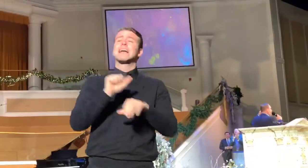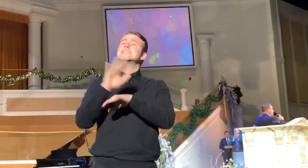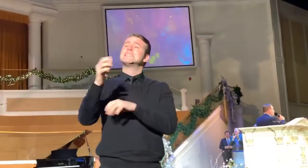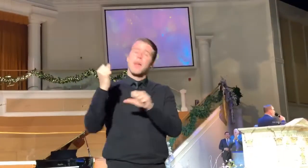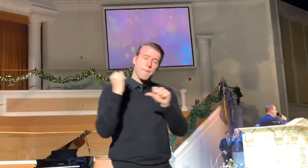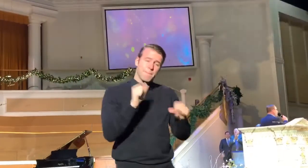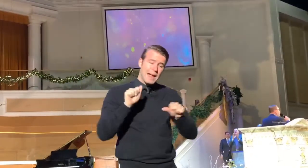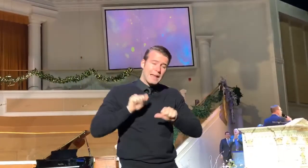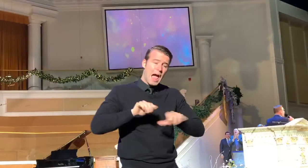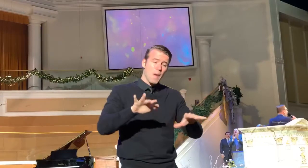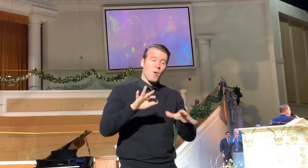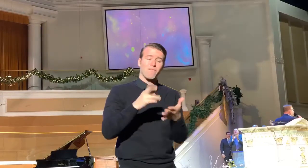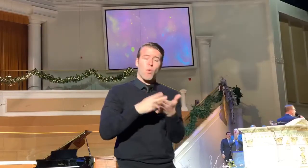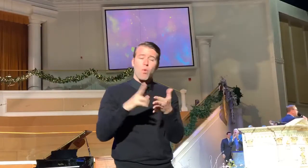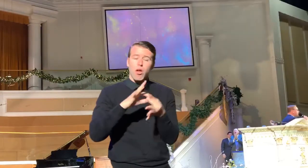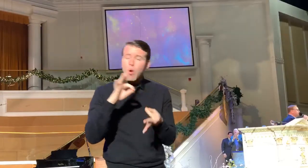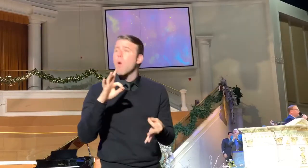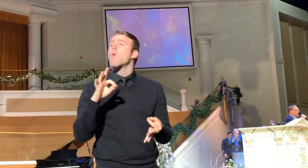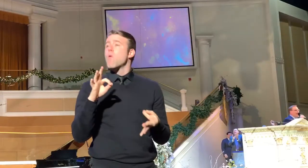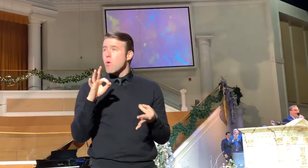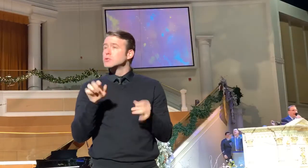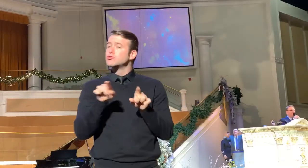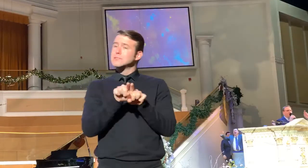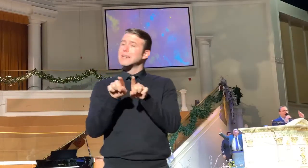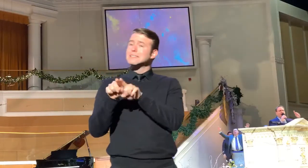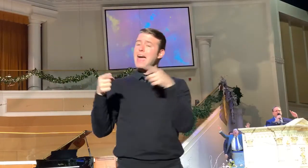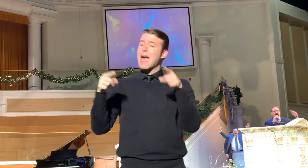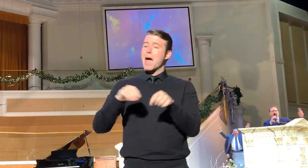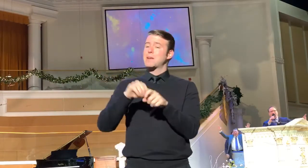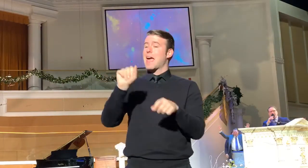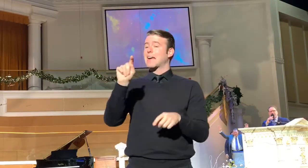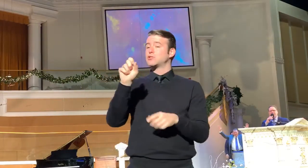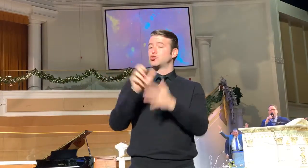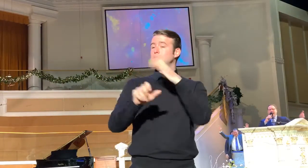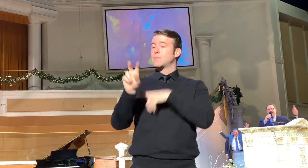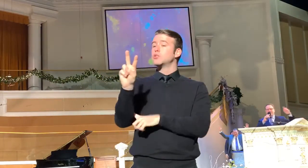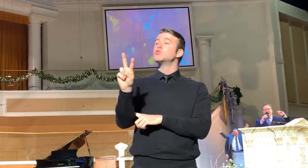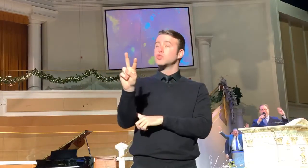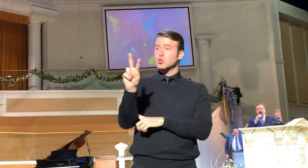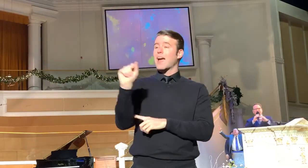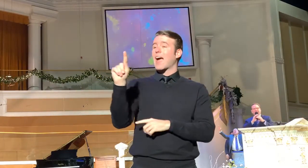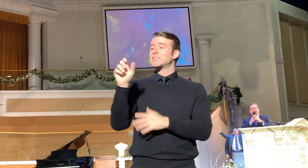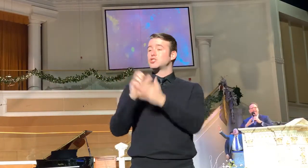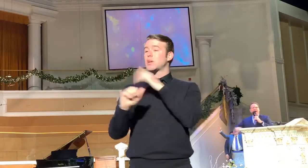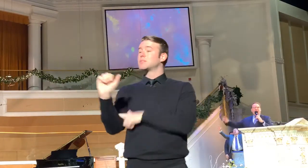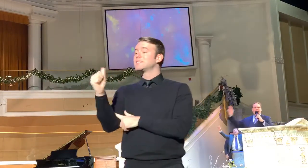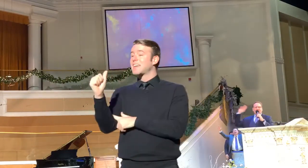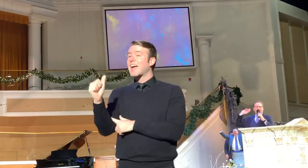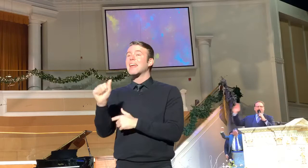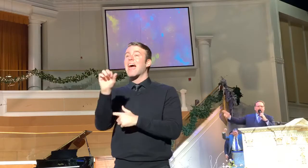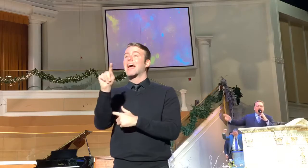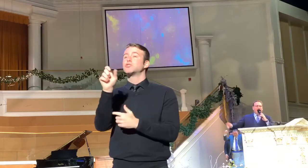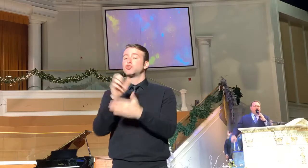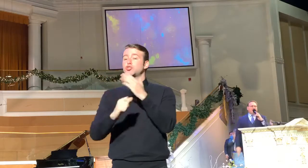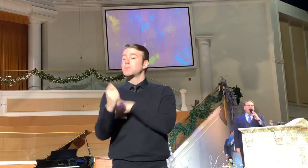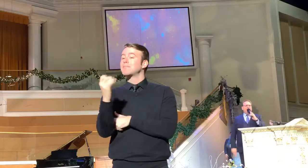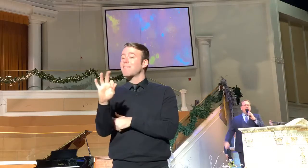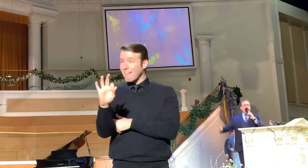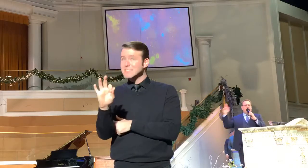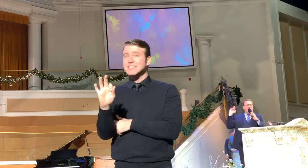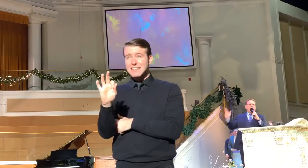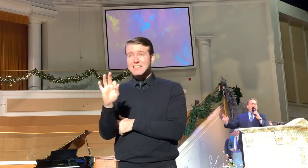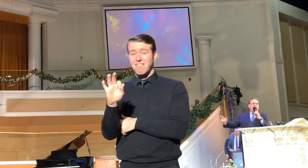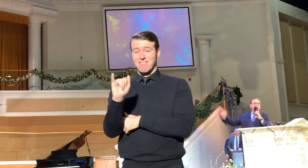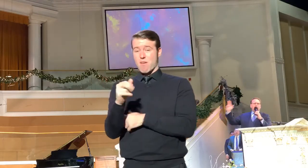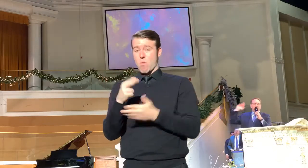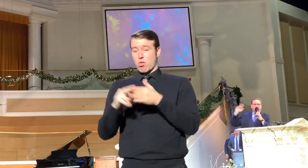mighty outpouring of the Holy Ghost, just like happened in Acts chapter 2, Acts chapter 10, Acts chapter 19.